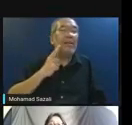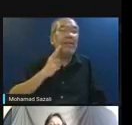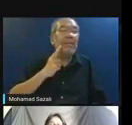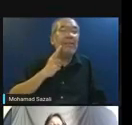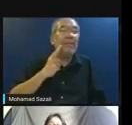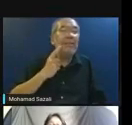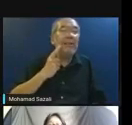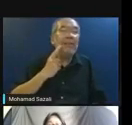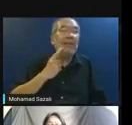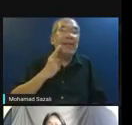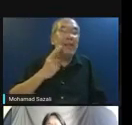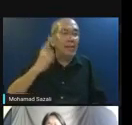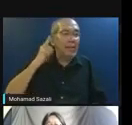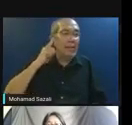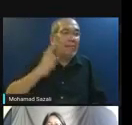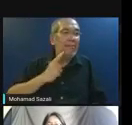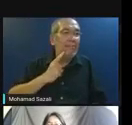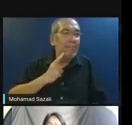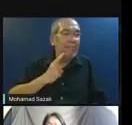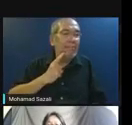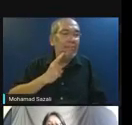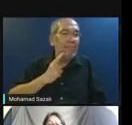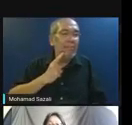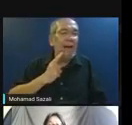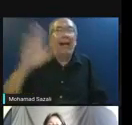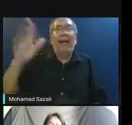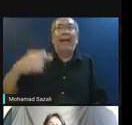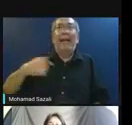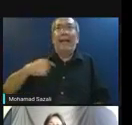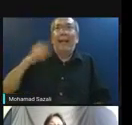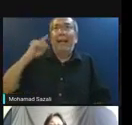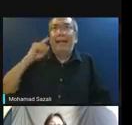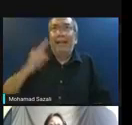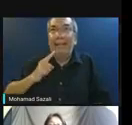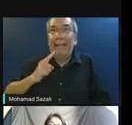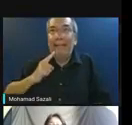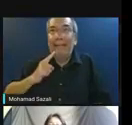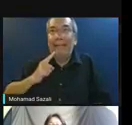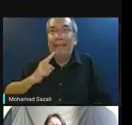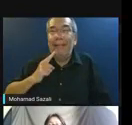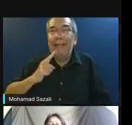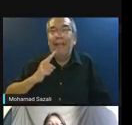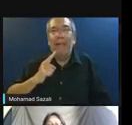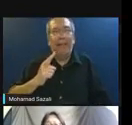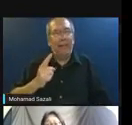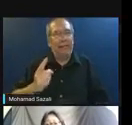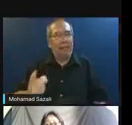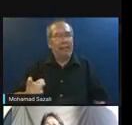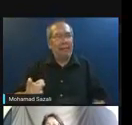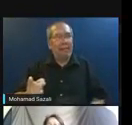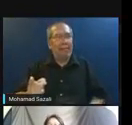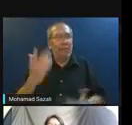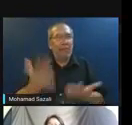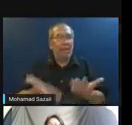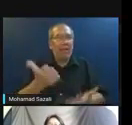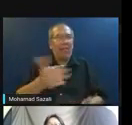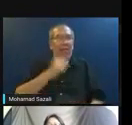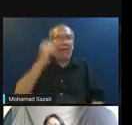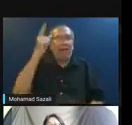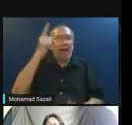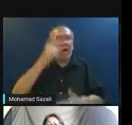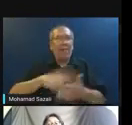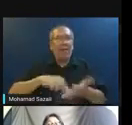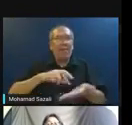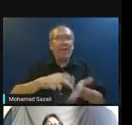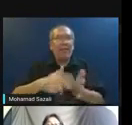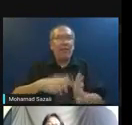ear down to the side of the mouth. Okay, now this is the sign for deaf or peka. So he or she